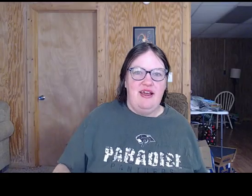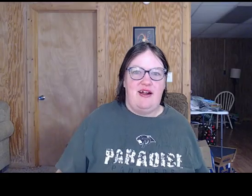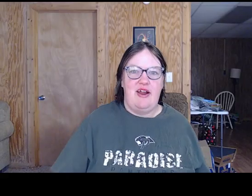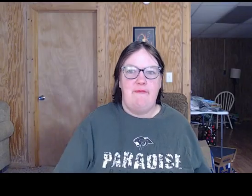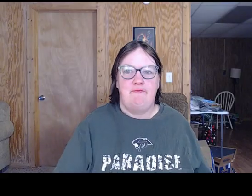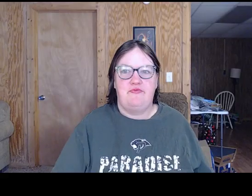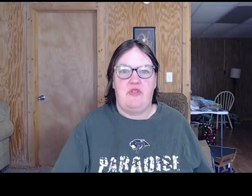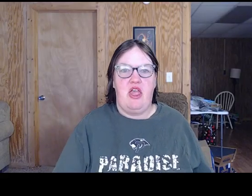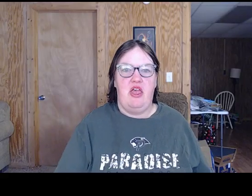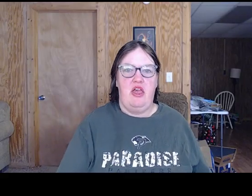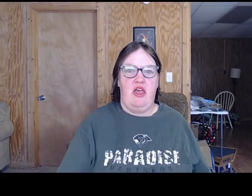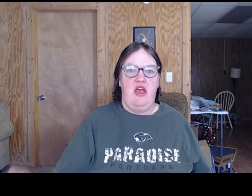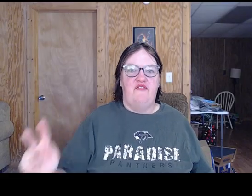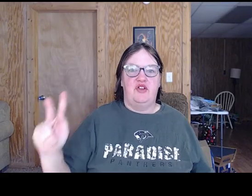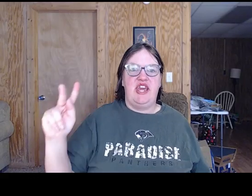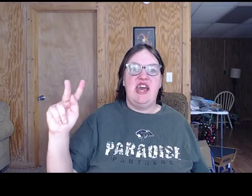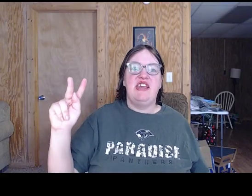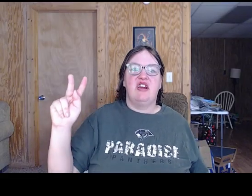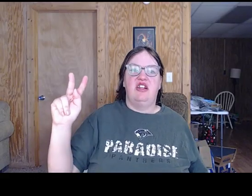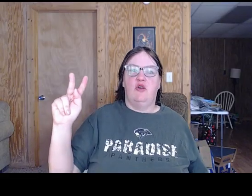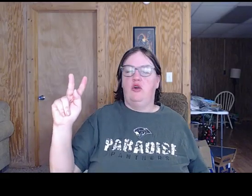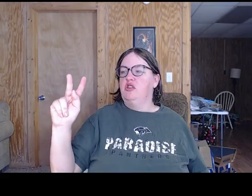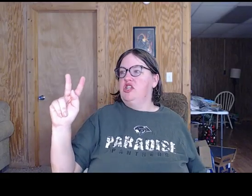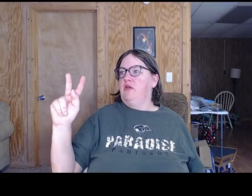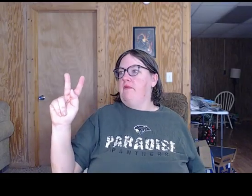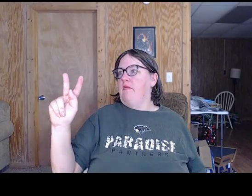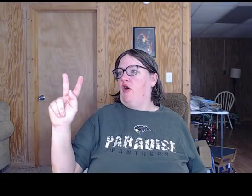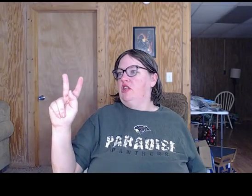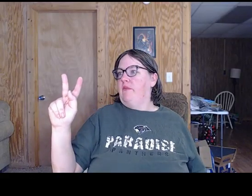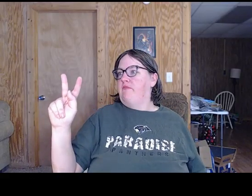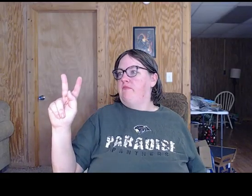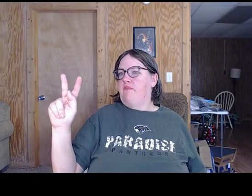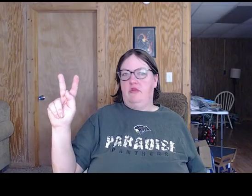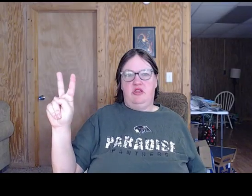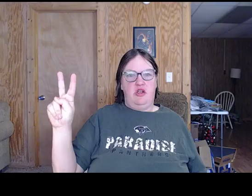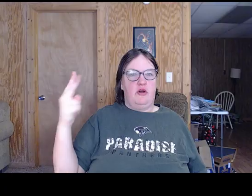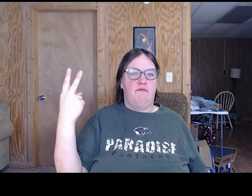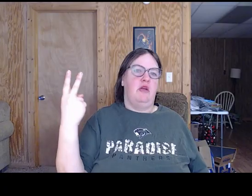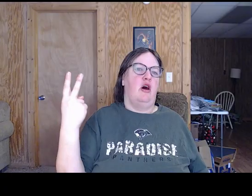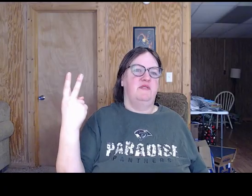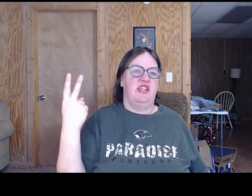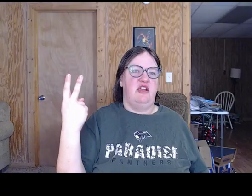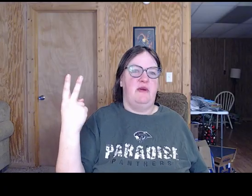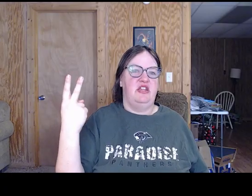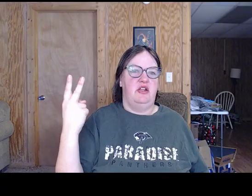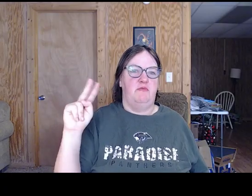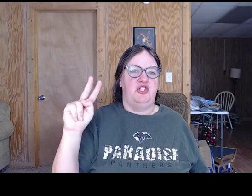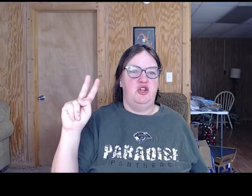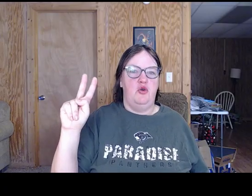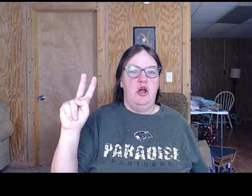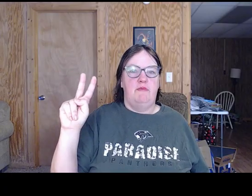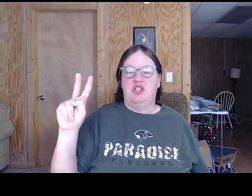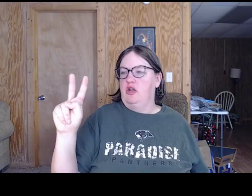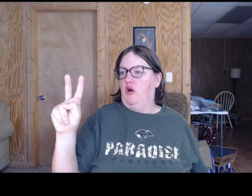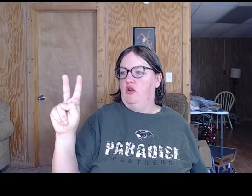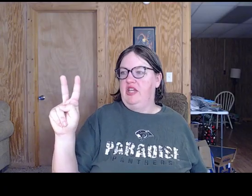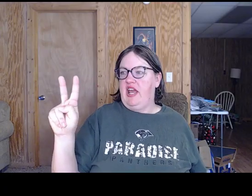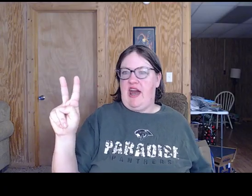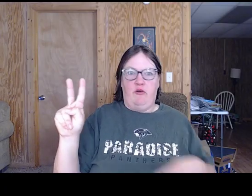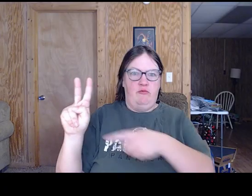right. For K, you're going to hold up your, almost like you're making the number 2, but you're going to hold it out with